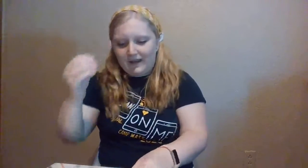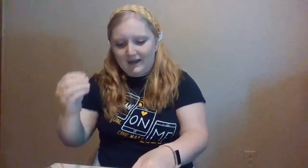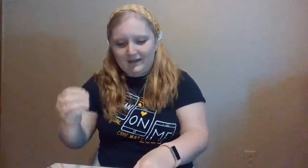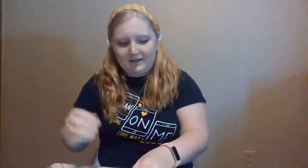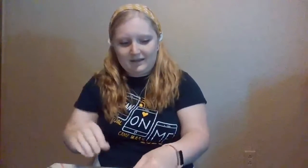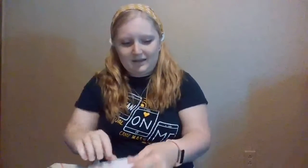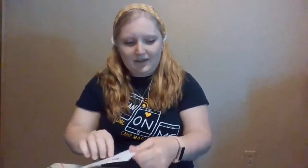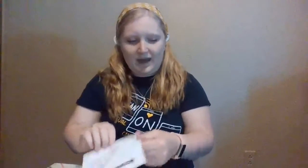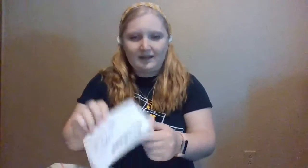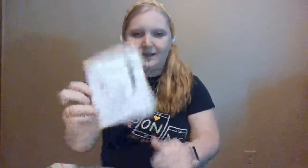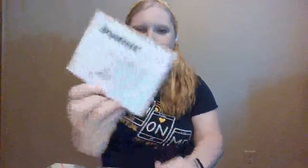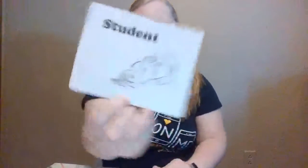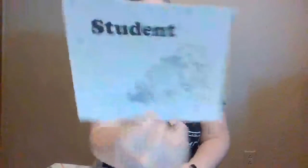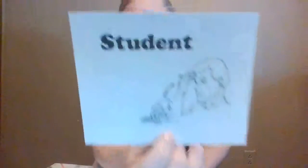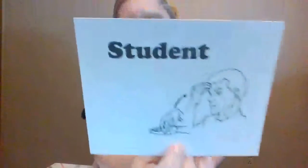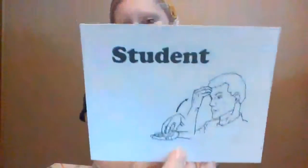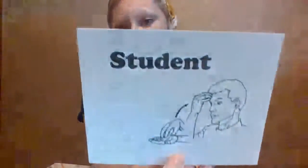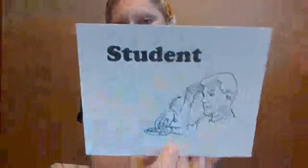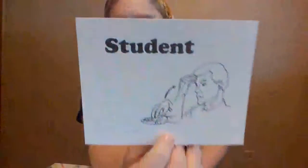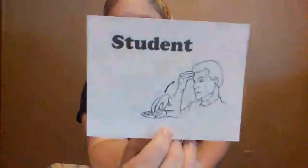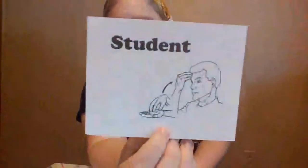Perfect. So that is a sign for student.